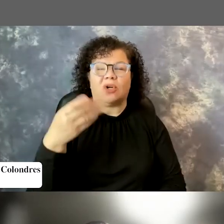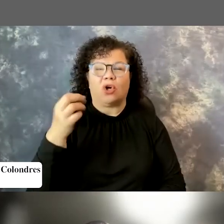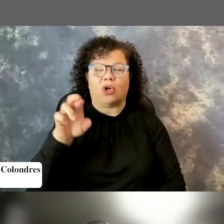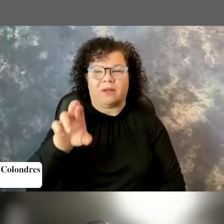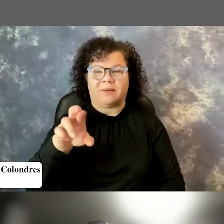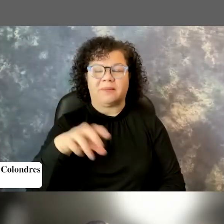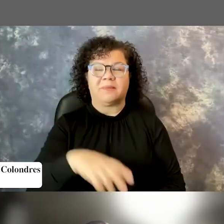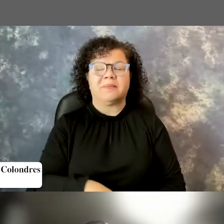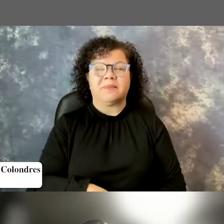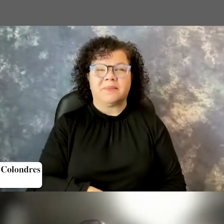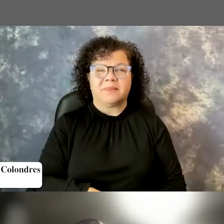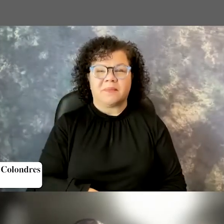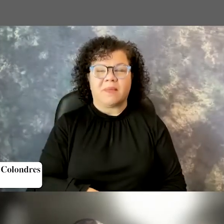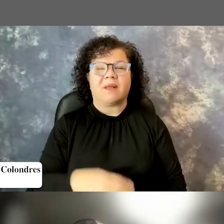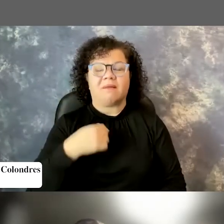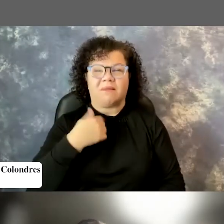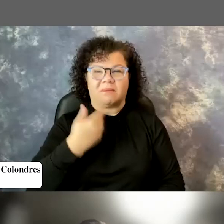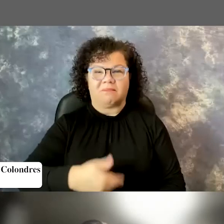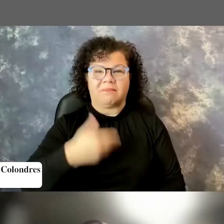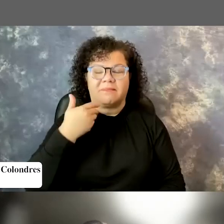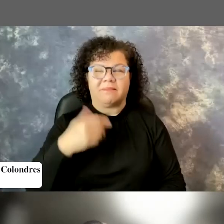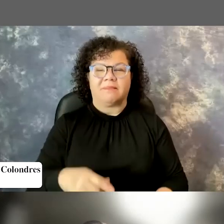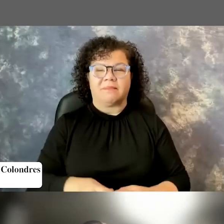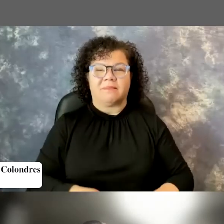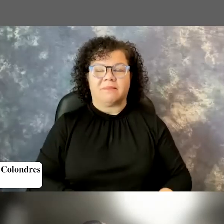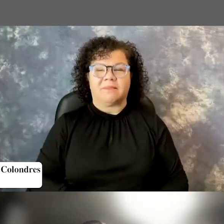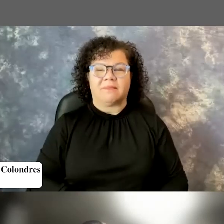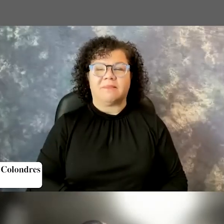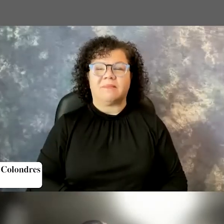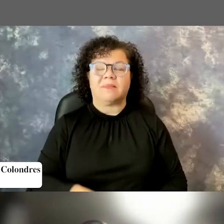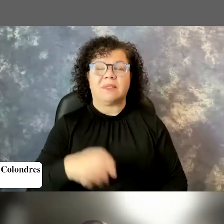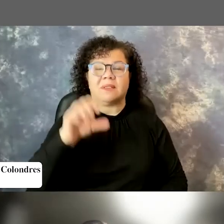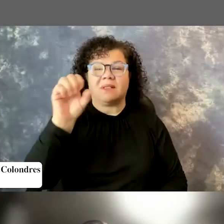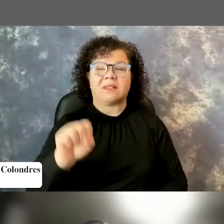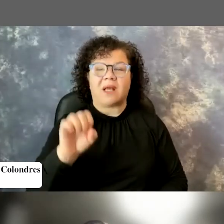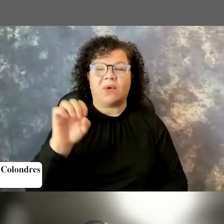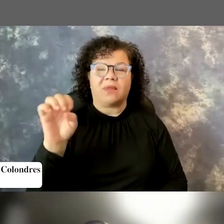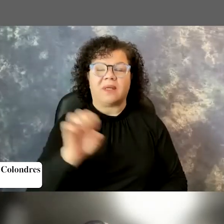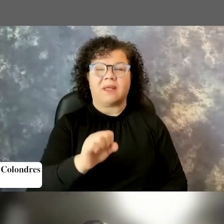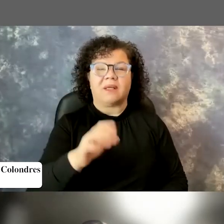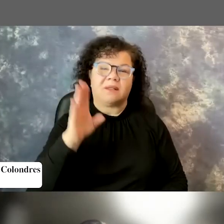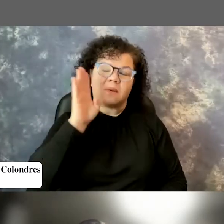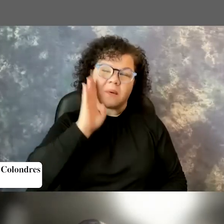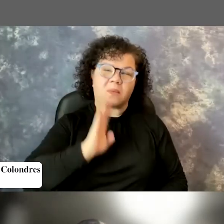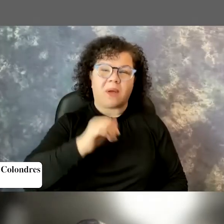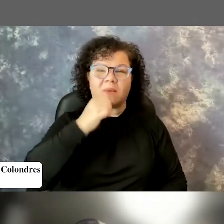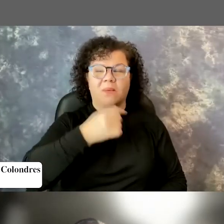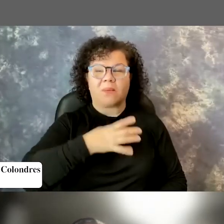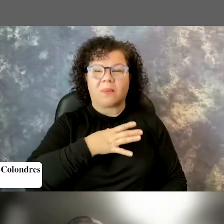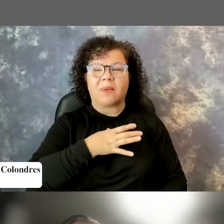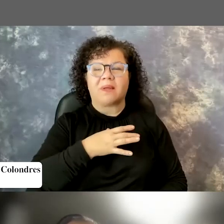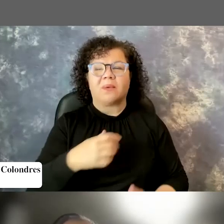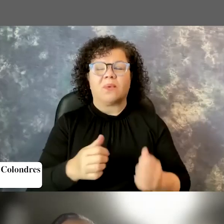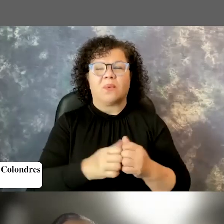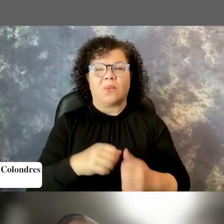pronouns. I am a Southeast Asian brown woman